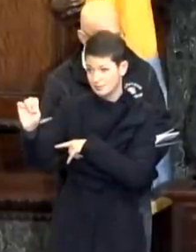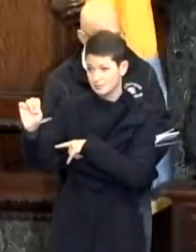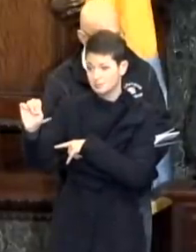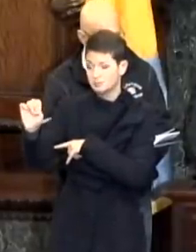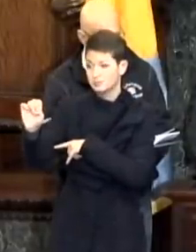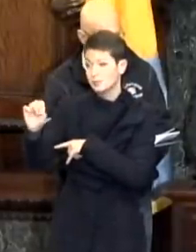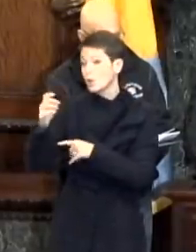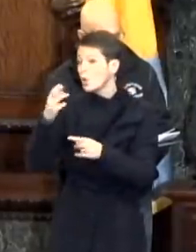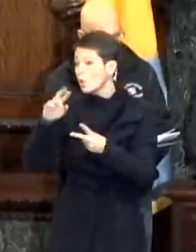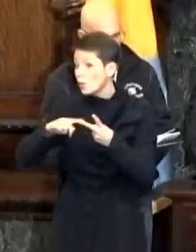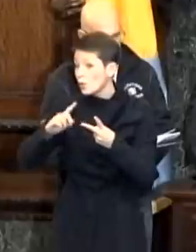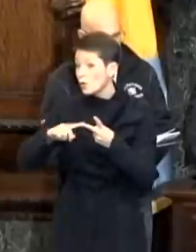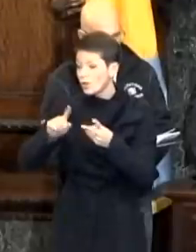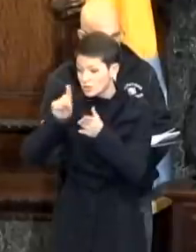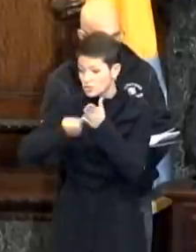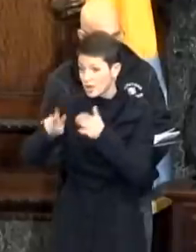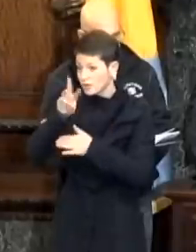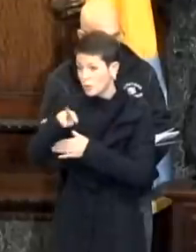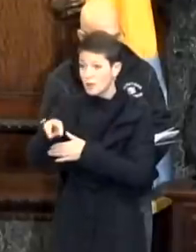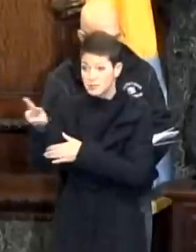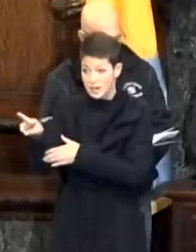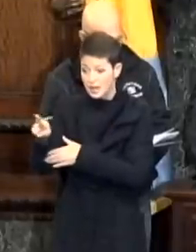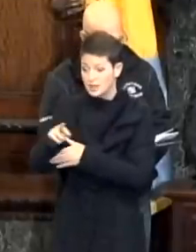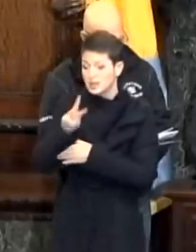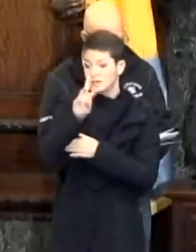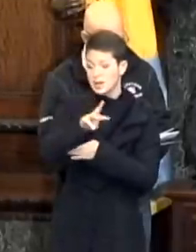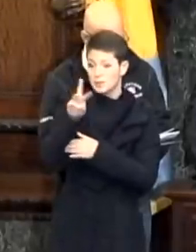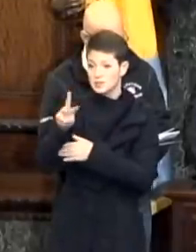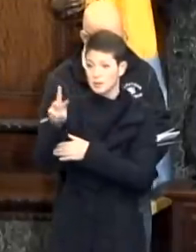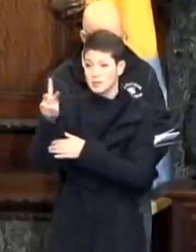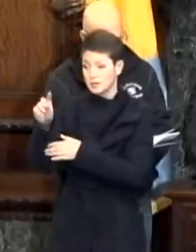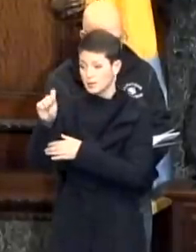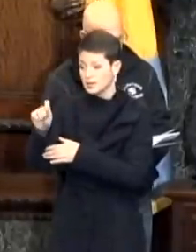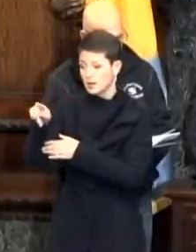1-800-PHL-GATE, or you can check the website